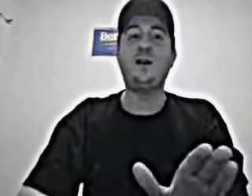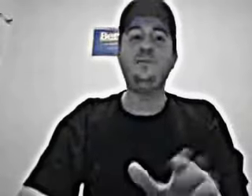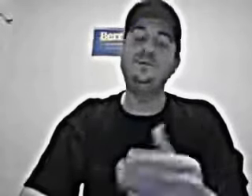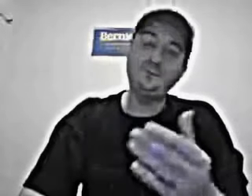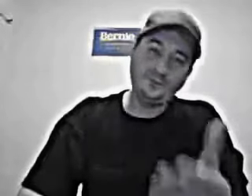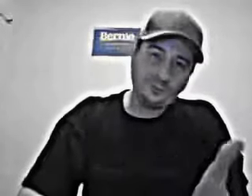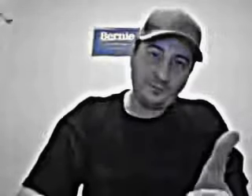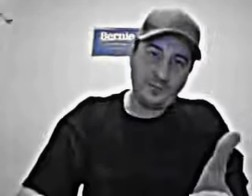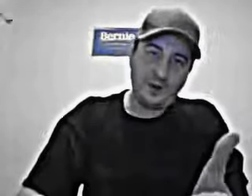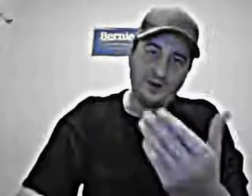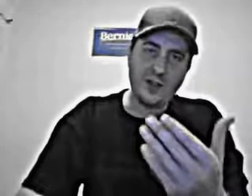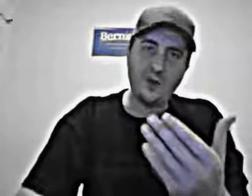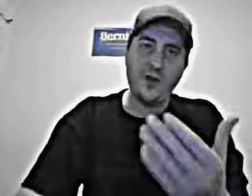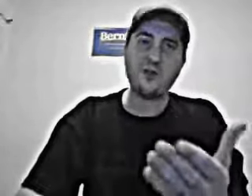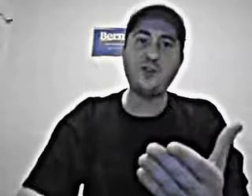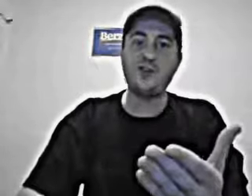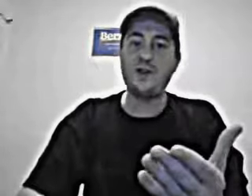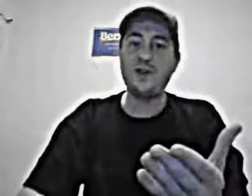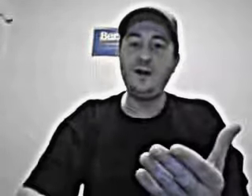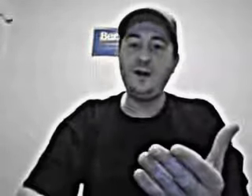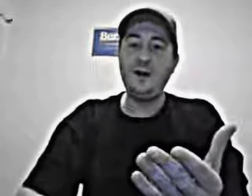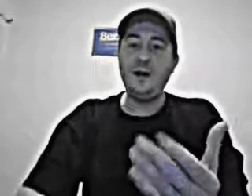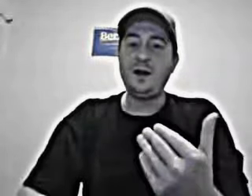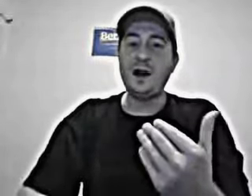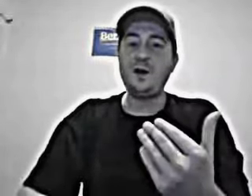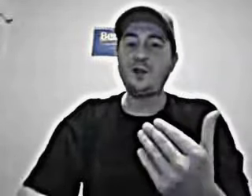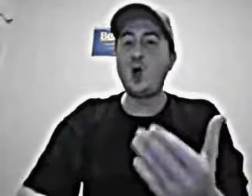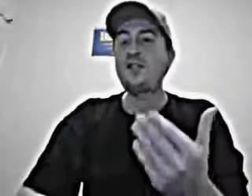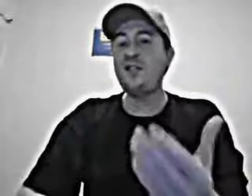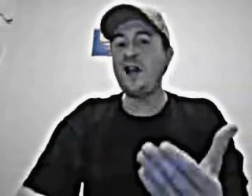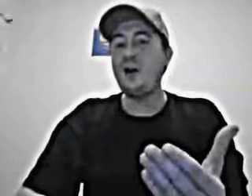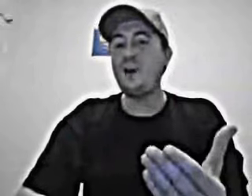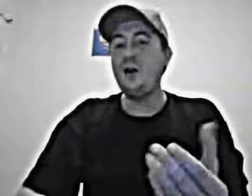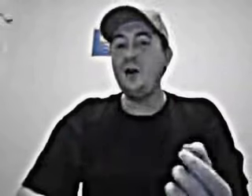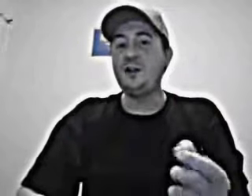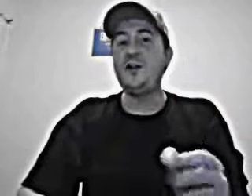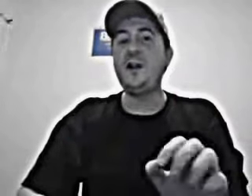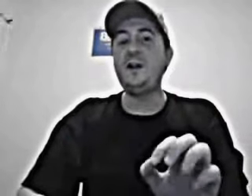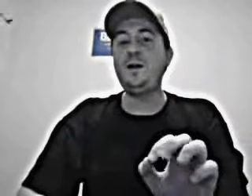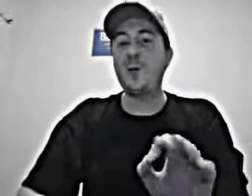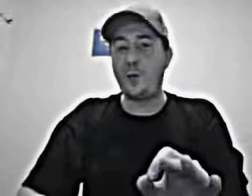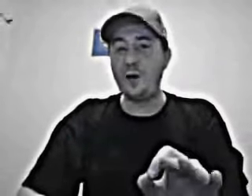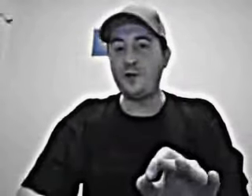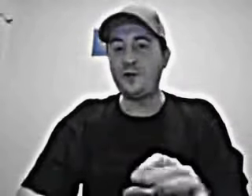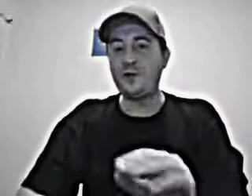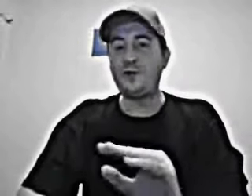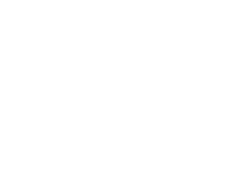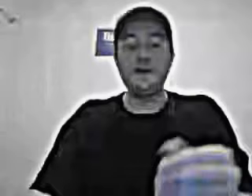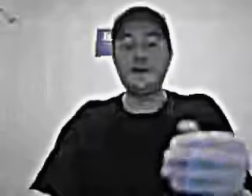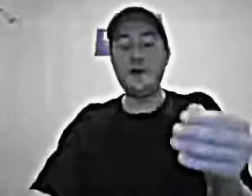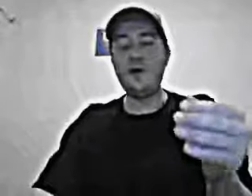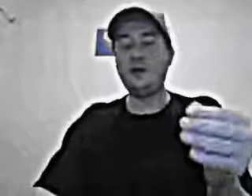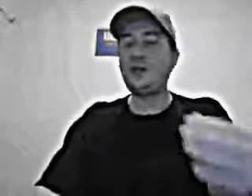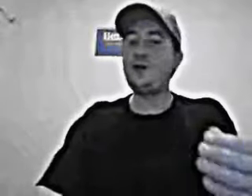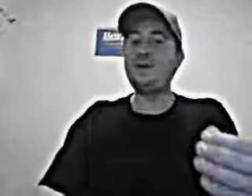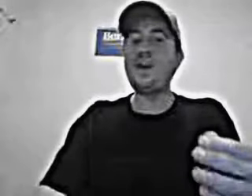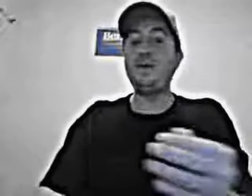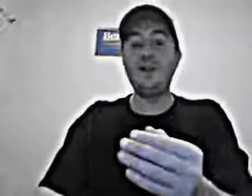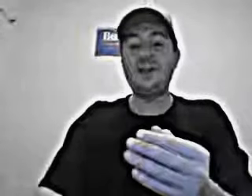so those are the seven now Tulsi Gabbard she had proposed this it turns out and this